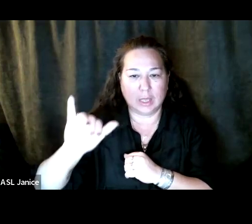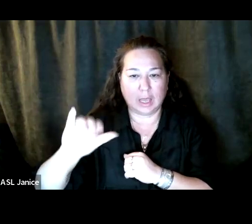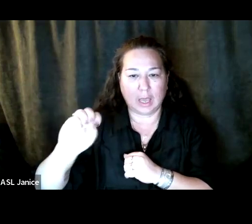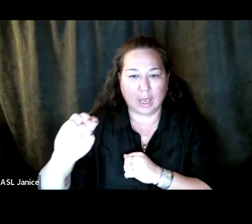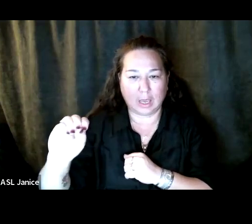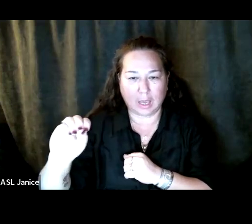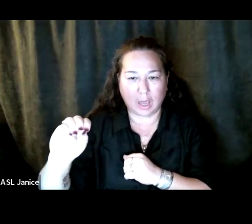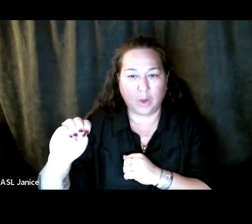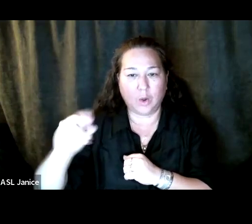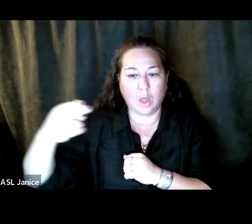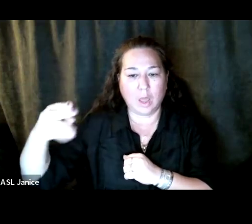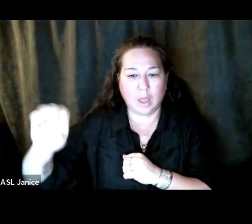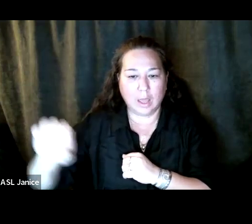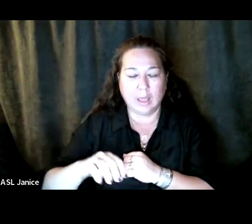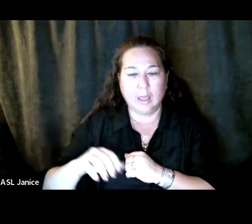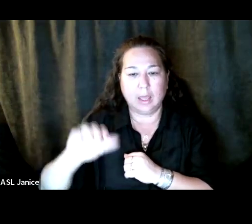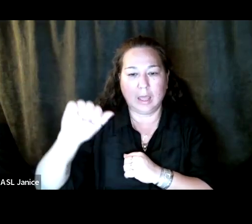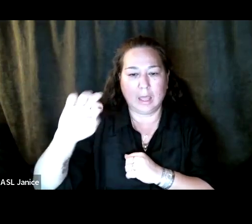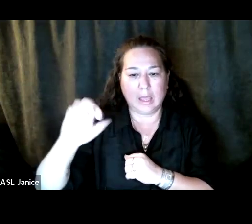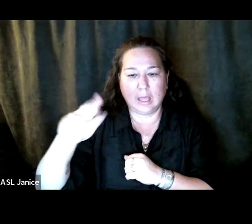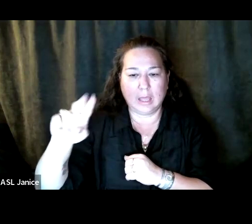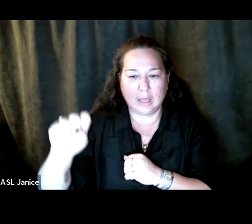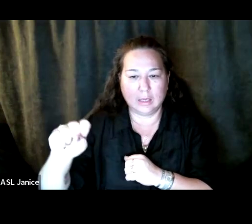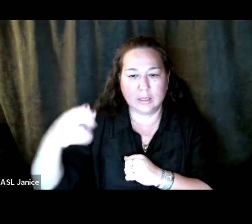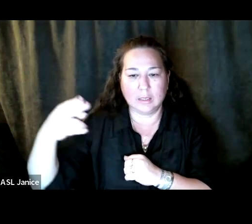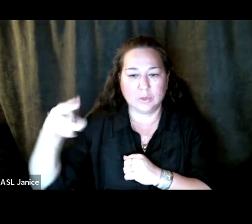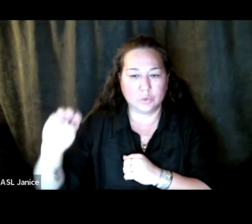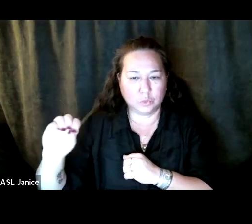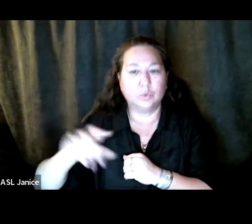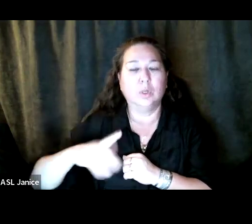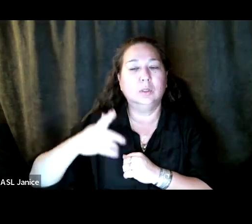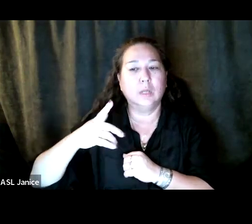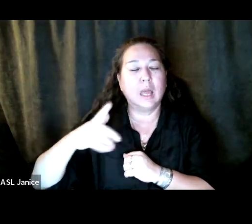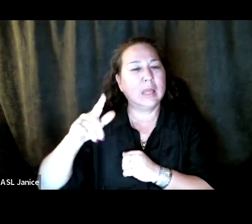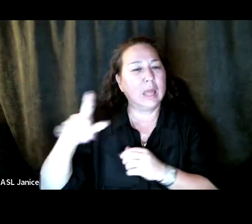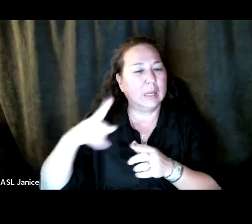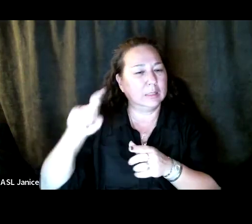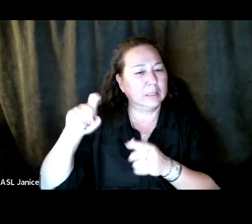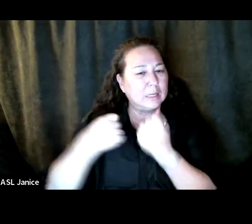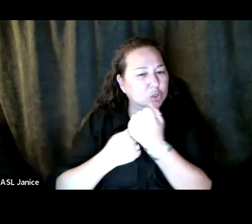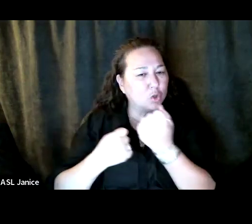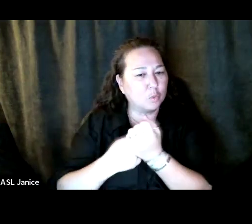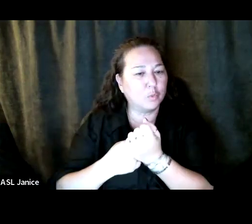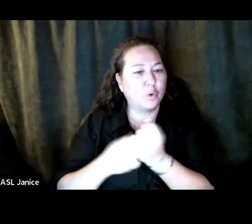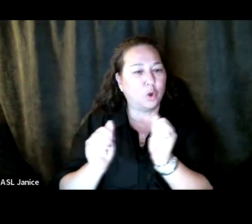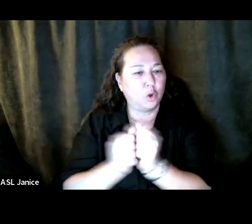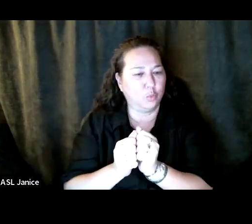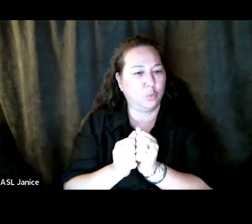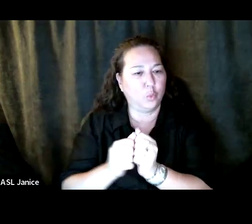Wanha Shen. They all need support with Cantonese. Terry, can you please support us?